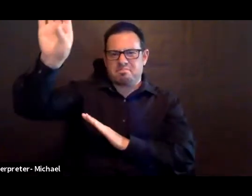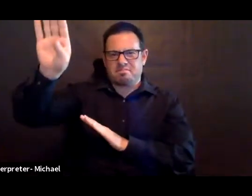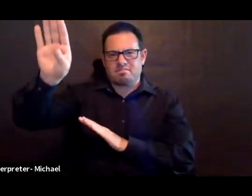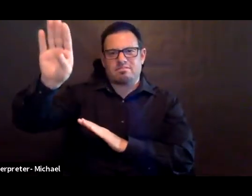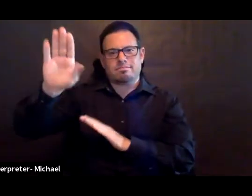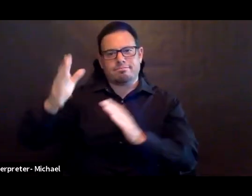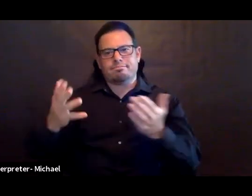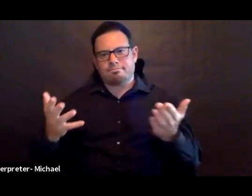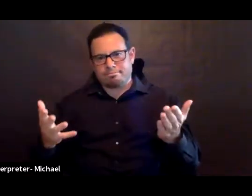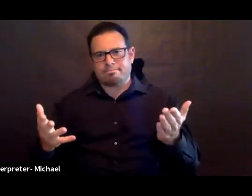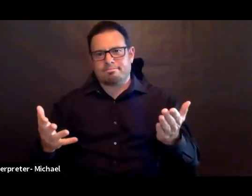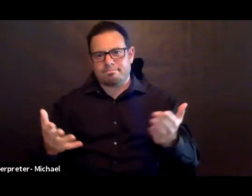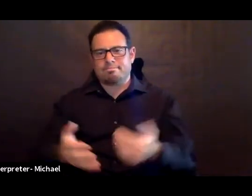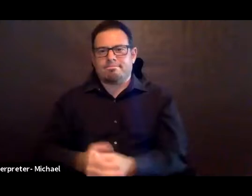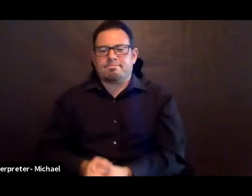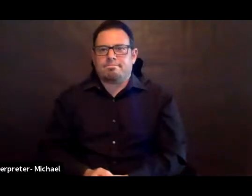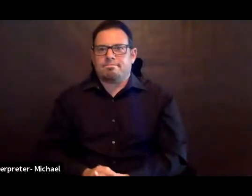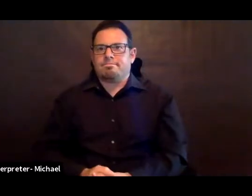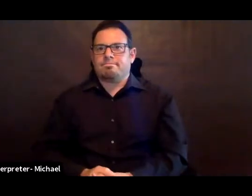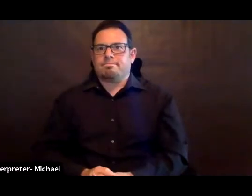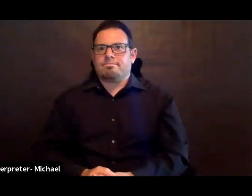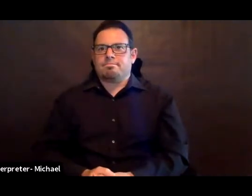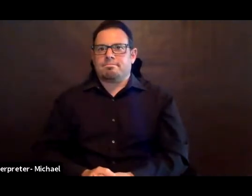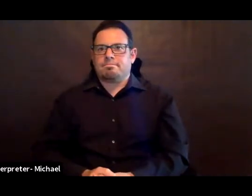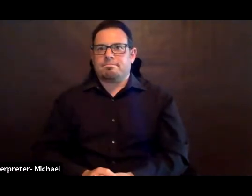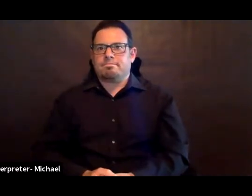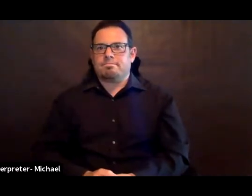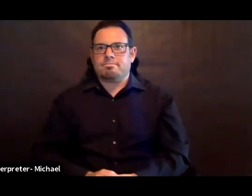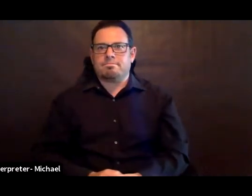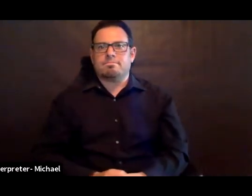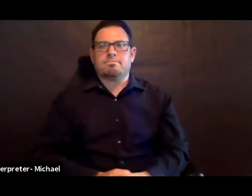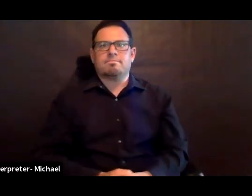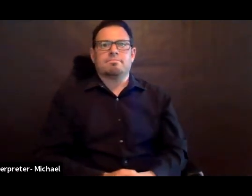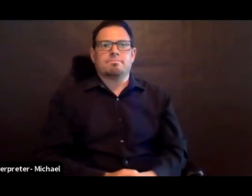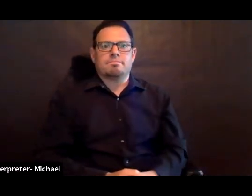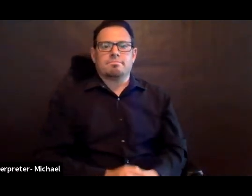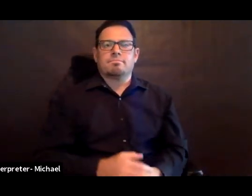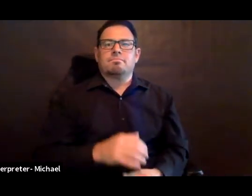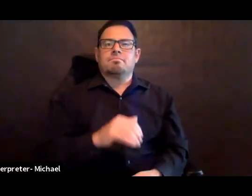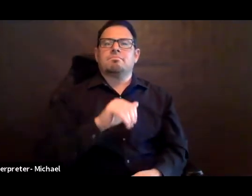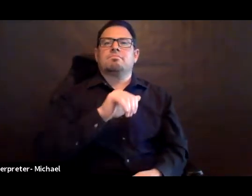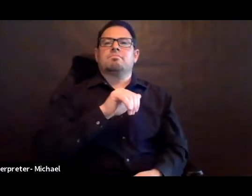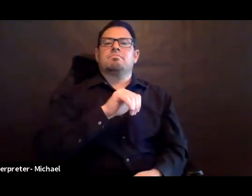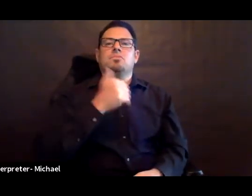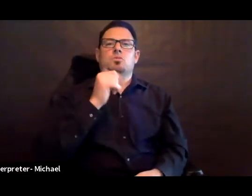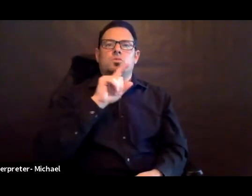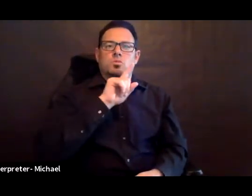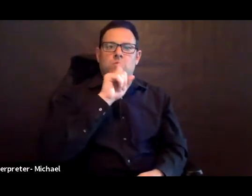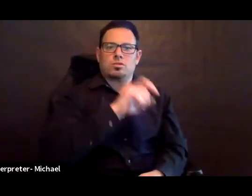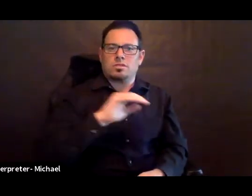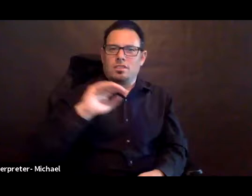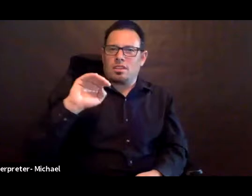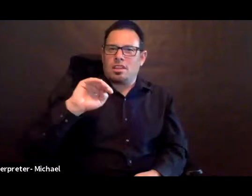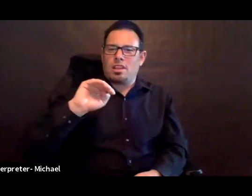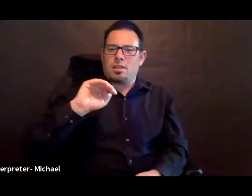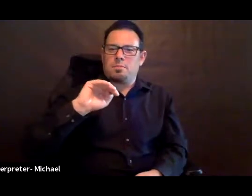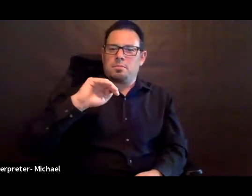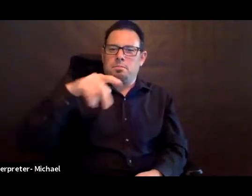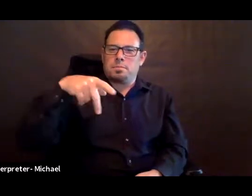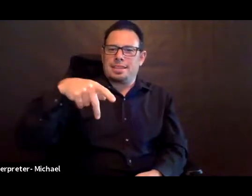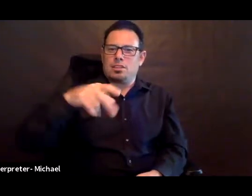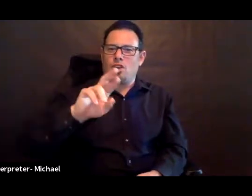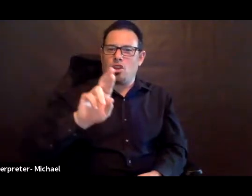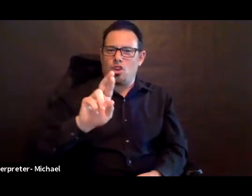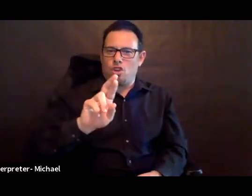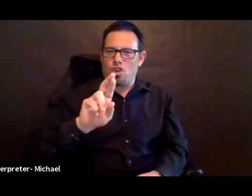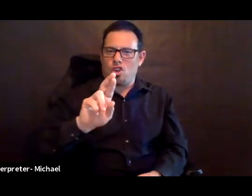Our next question is from Catherine Richard from Minnesota Public Radio News. Your line is open. Sure.